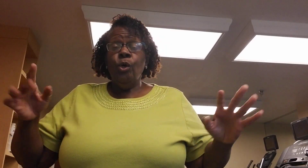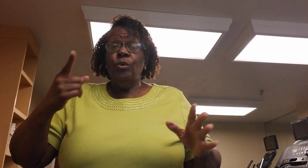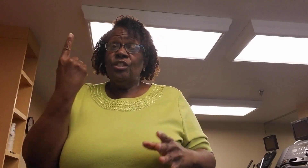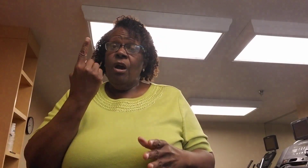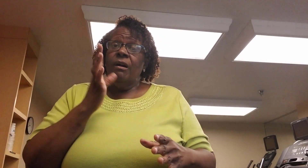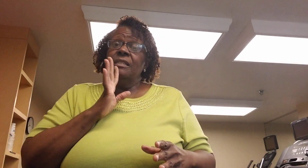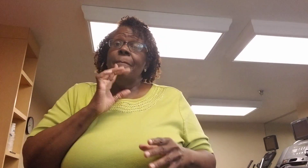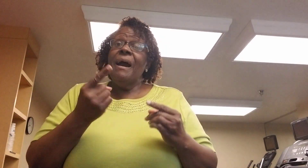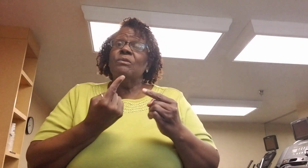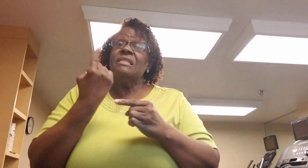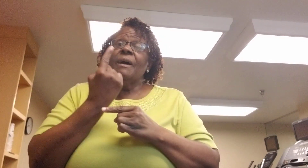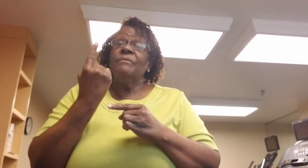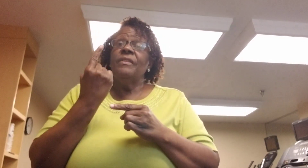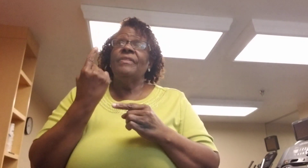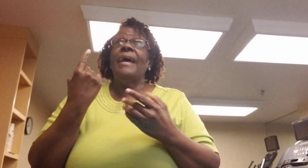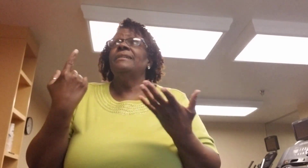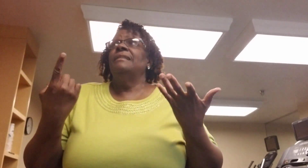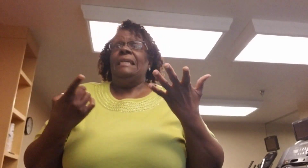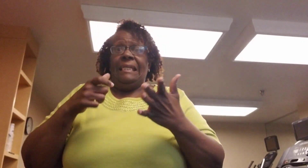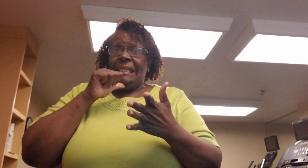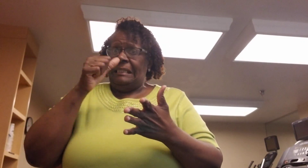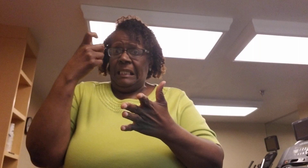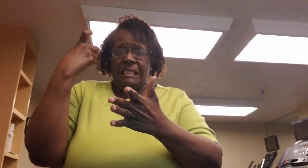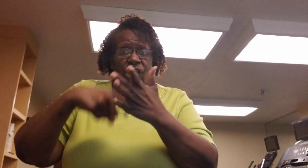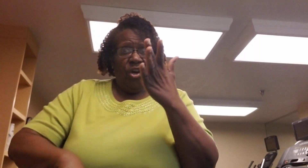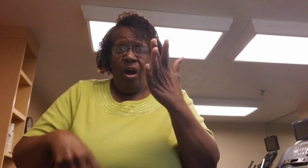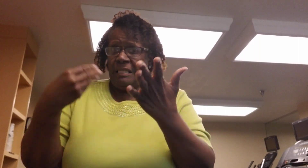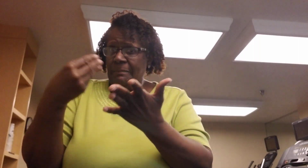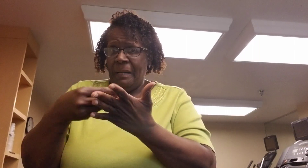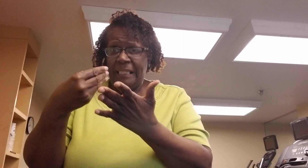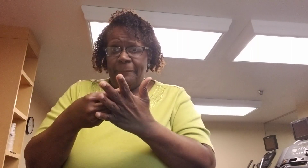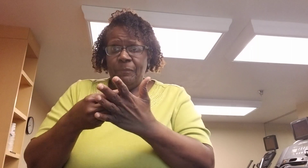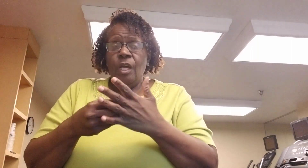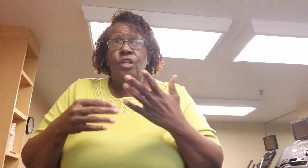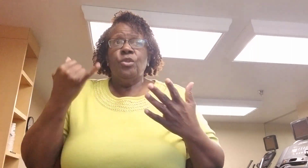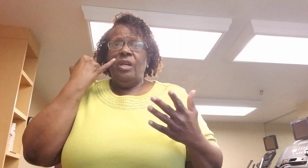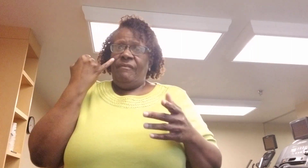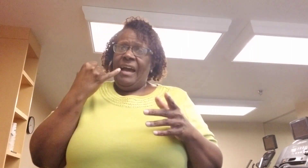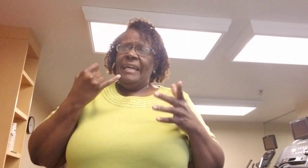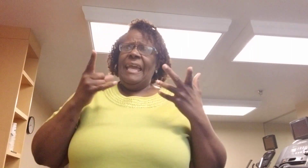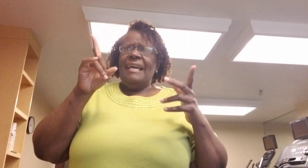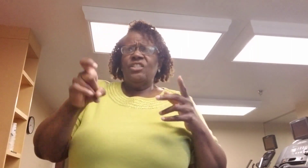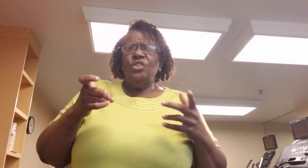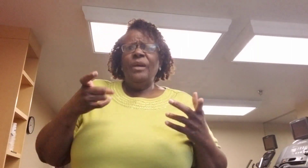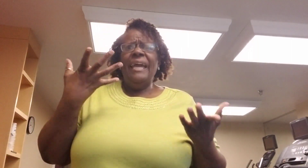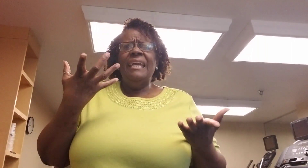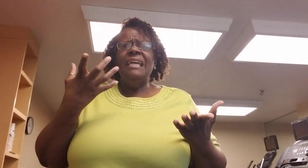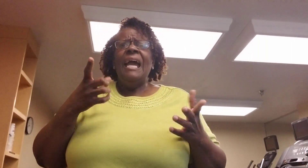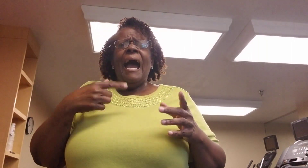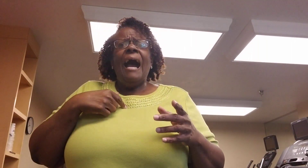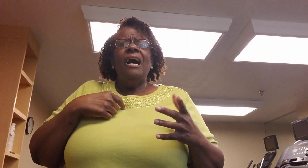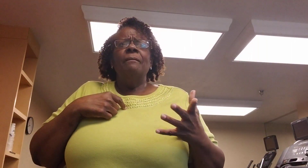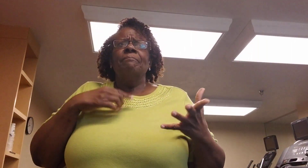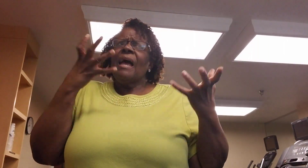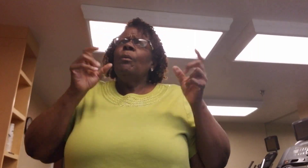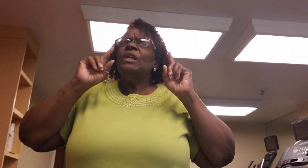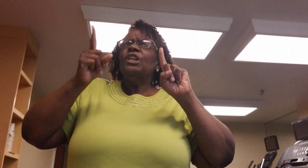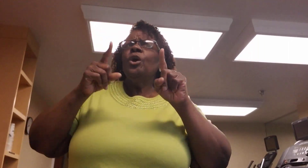we're talking about something that it doesn't cost money. So if I ask you, hey, I want to go to